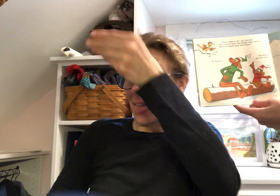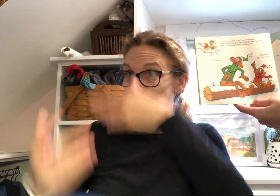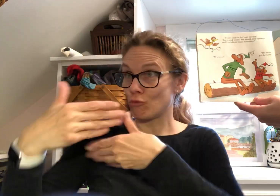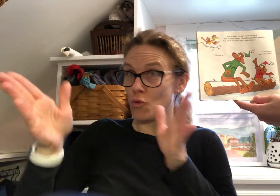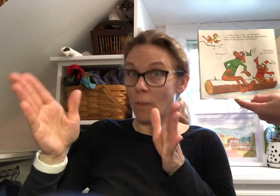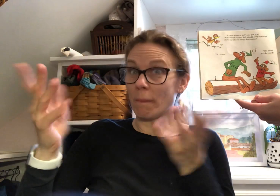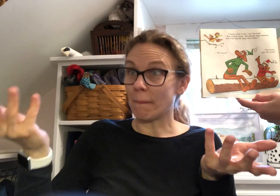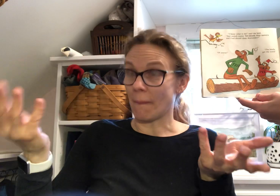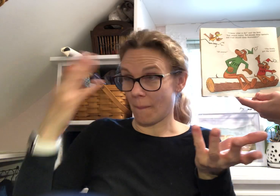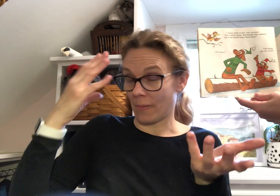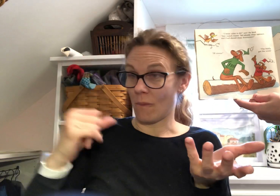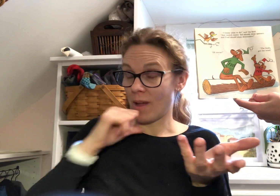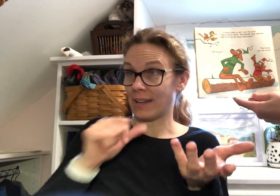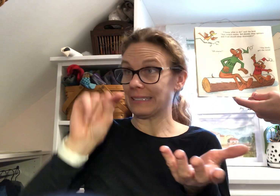"My bed is too big."